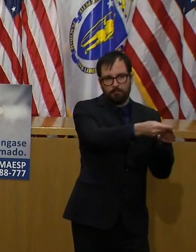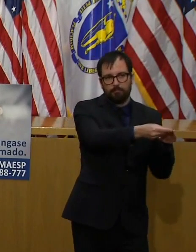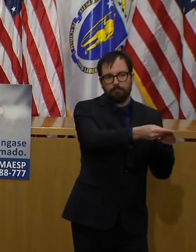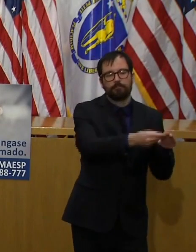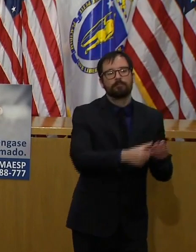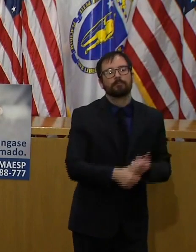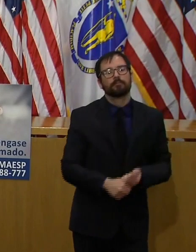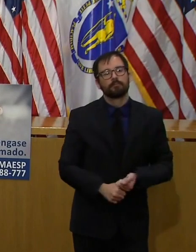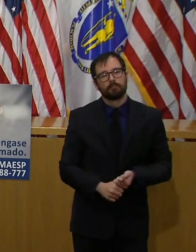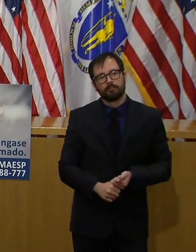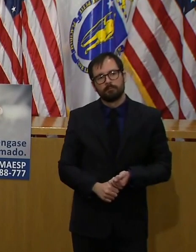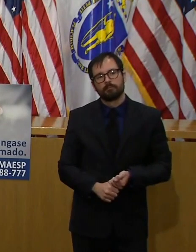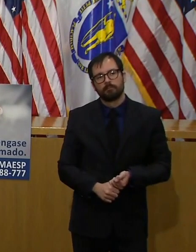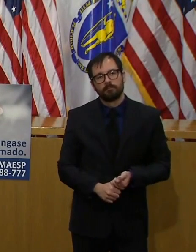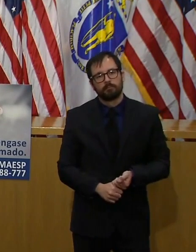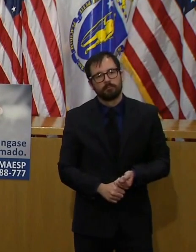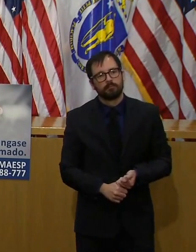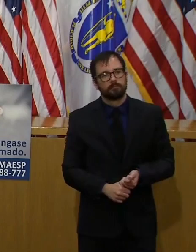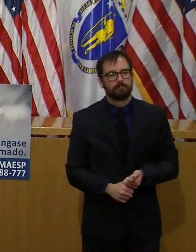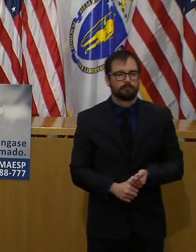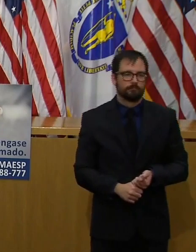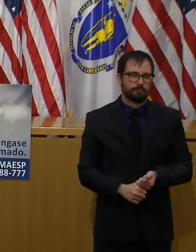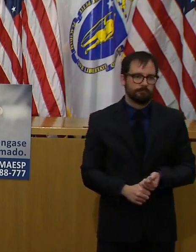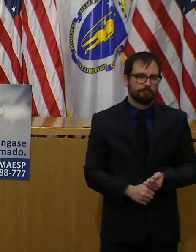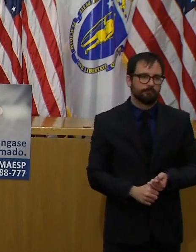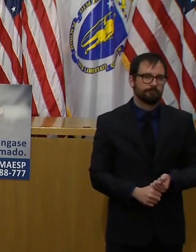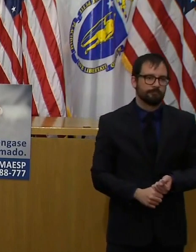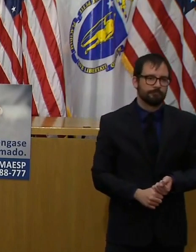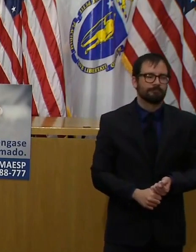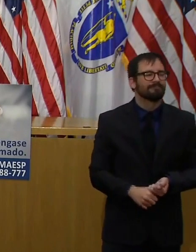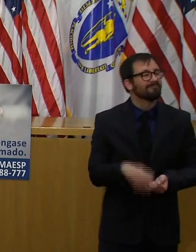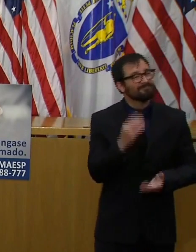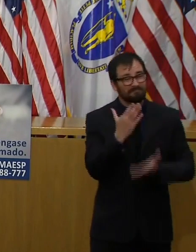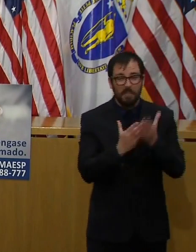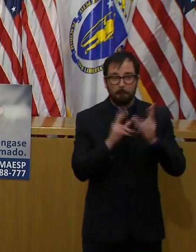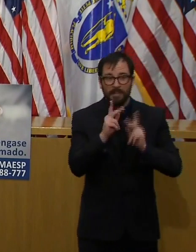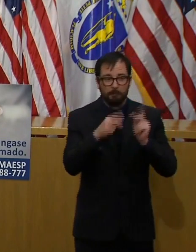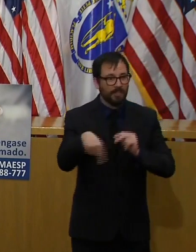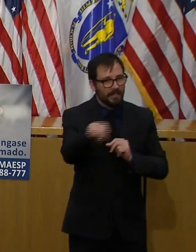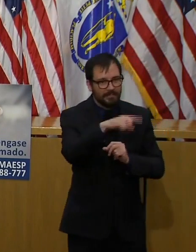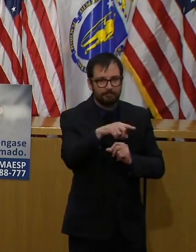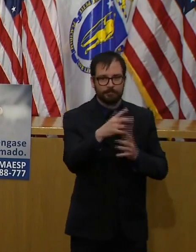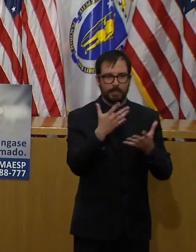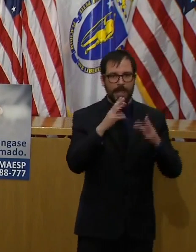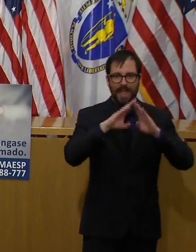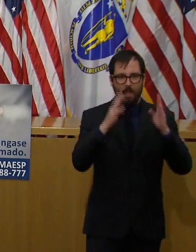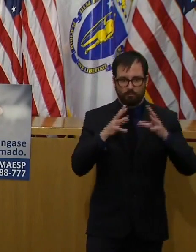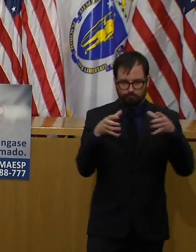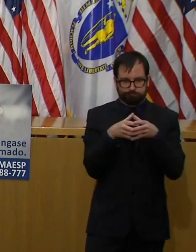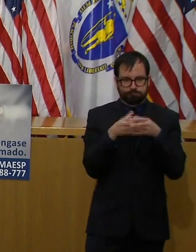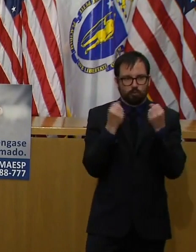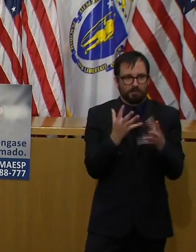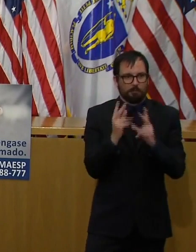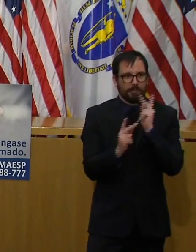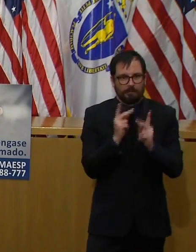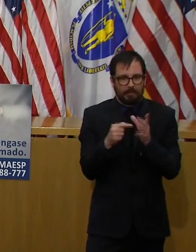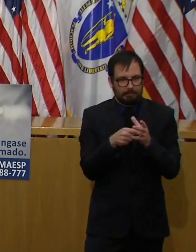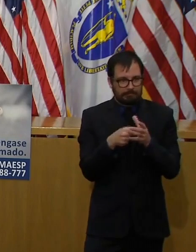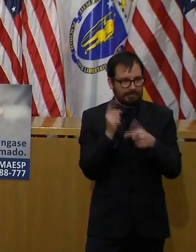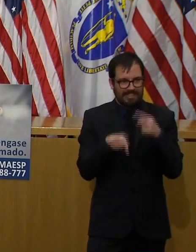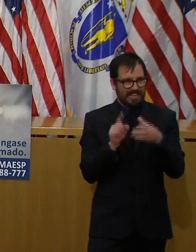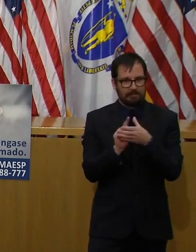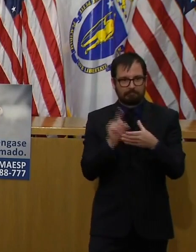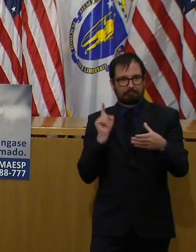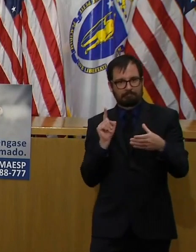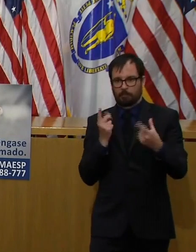isolate. The work that we did with the expansion in food delivery and the testing expansion, we all